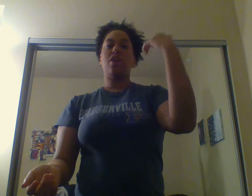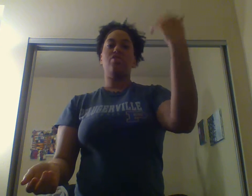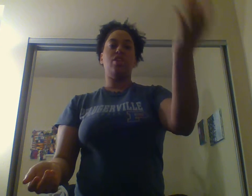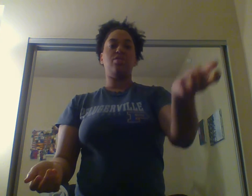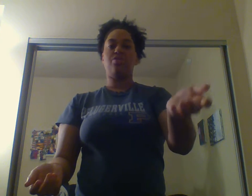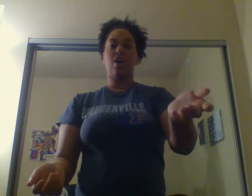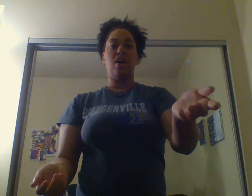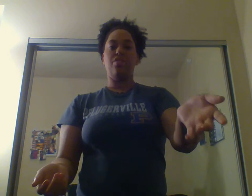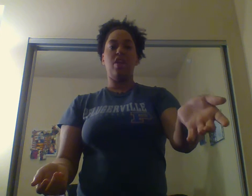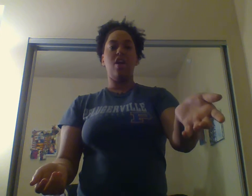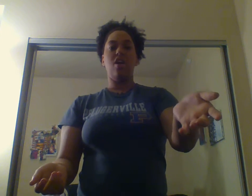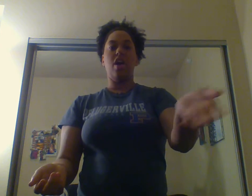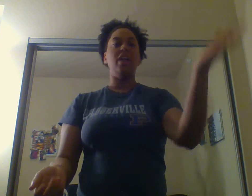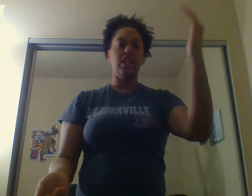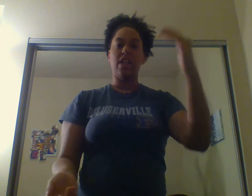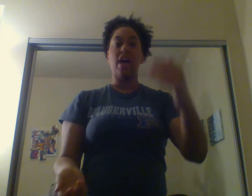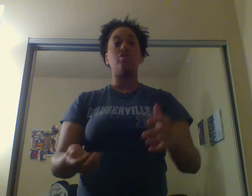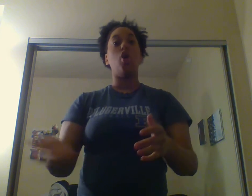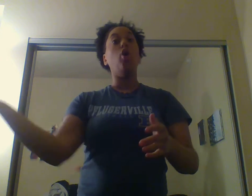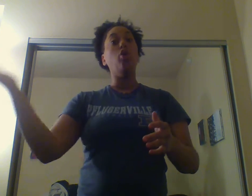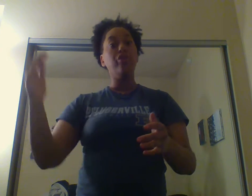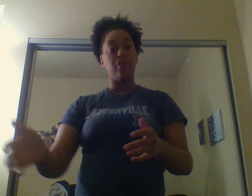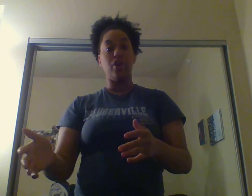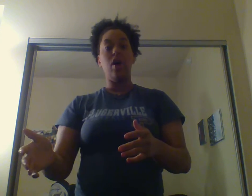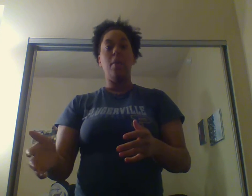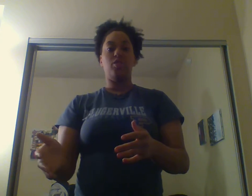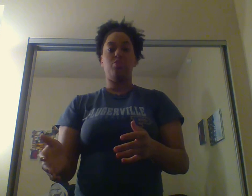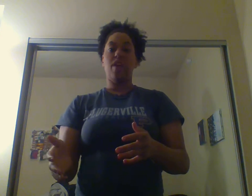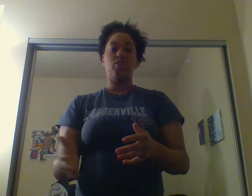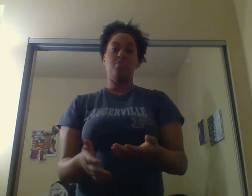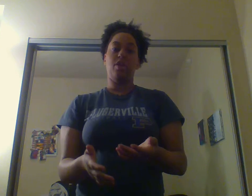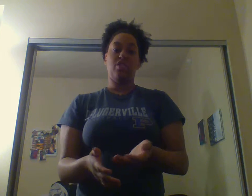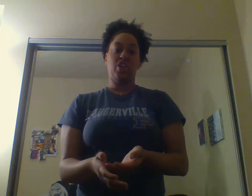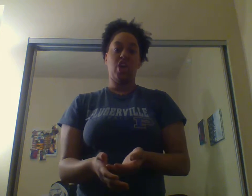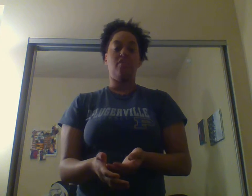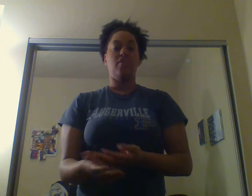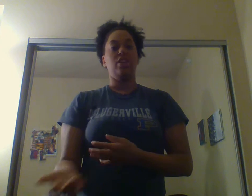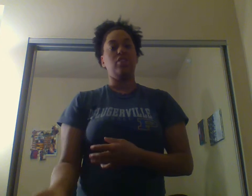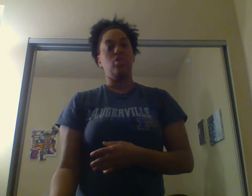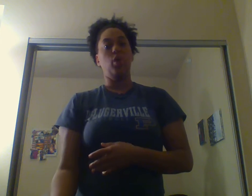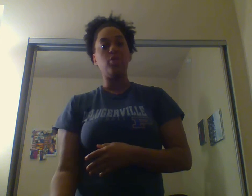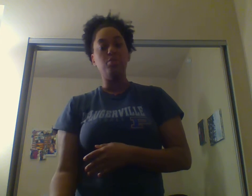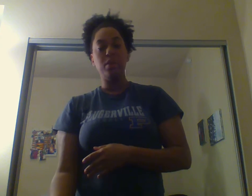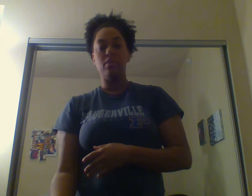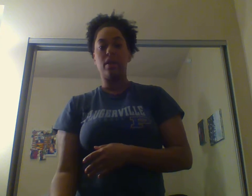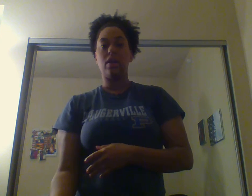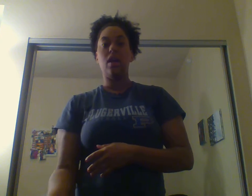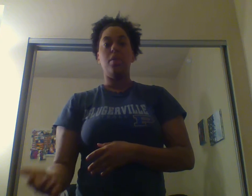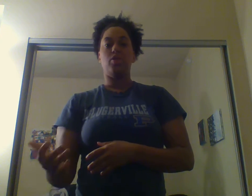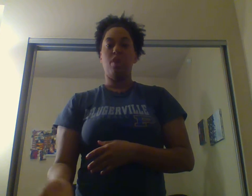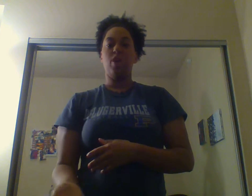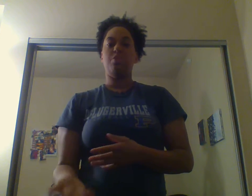and justify their intellect over the Spanish speaker in a conversation, ultimately making the Spanish speaker